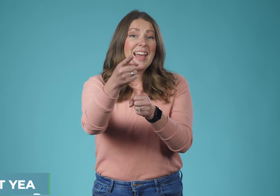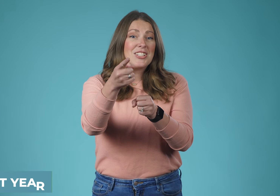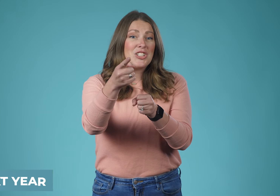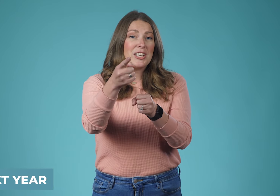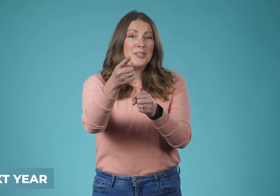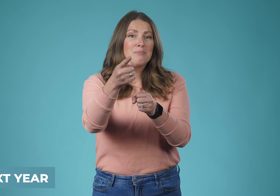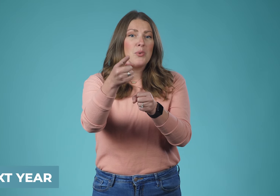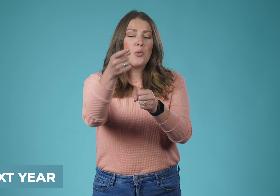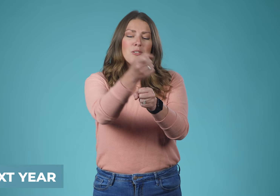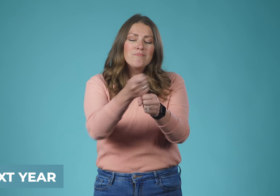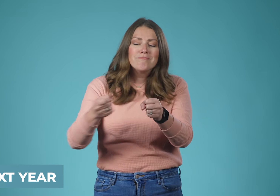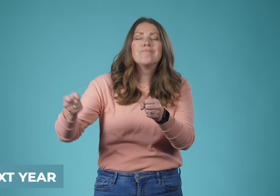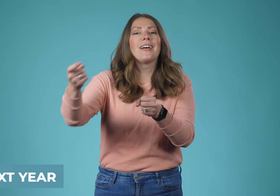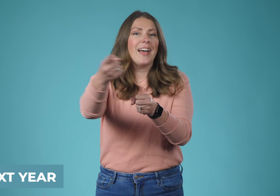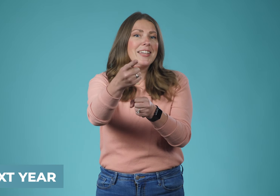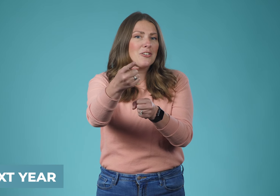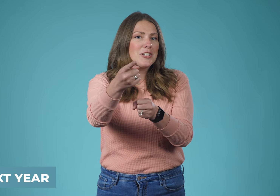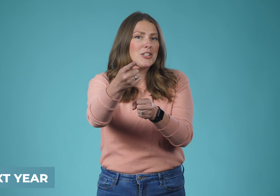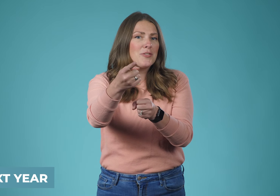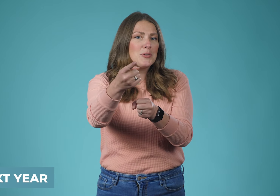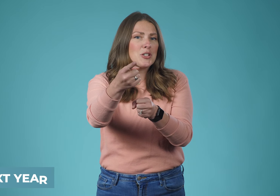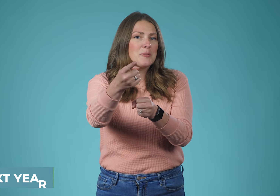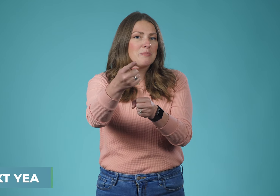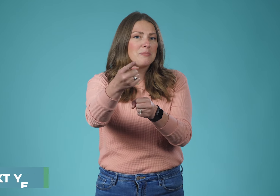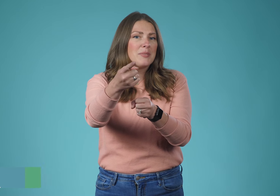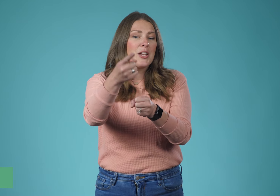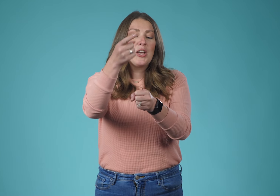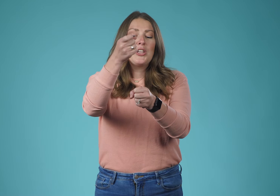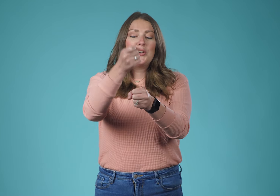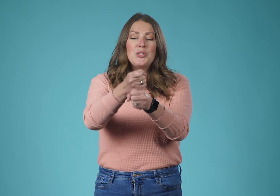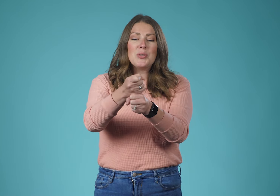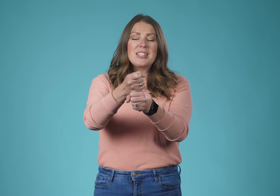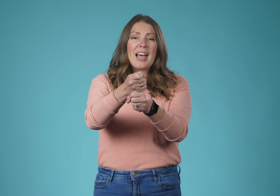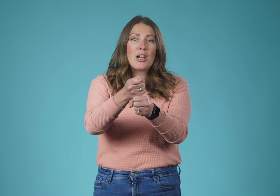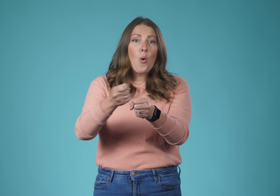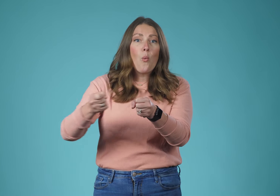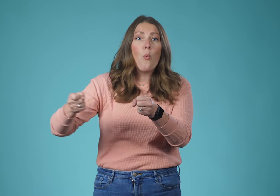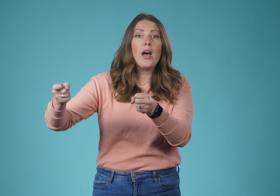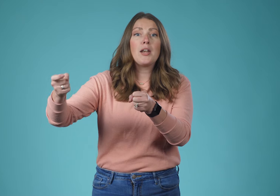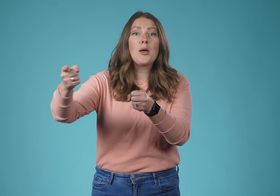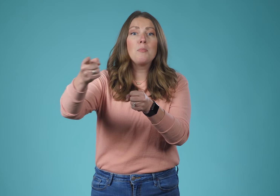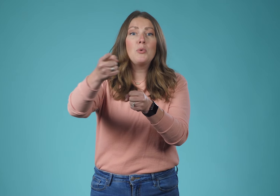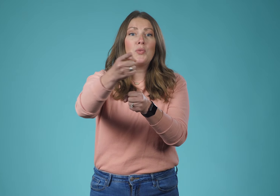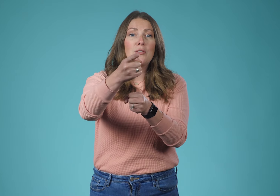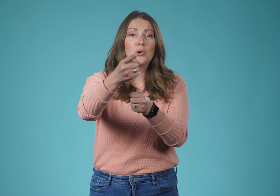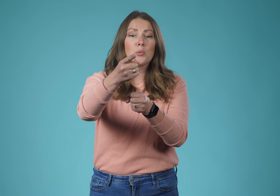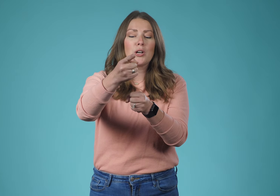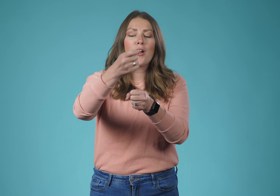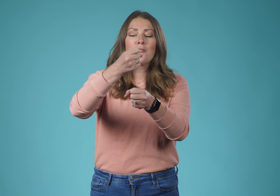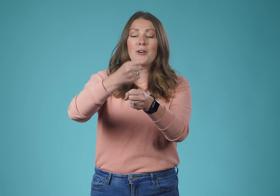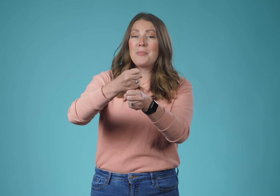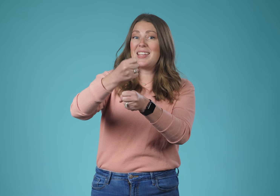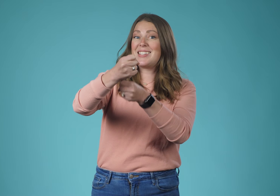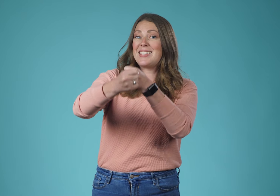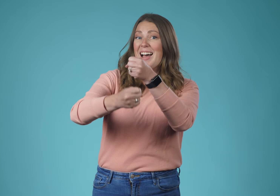Next year, or a year into the future. You do the sign 1 moving forward from this